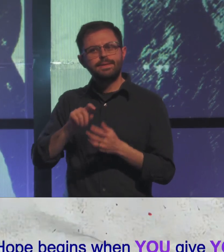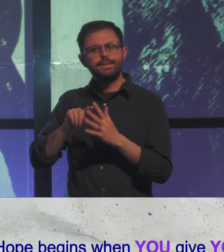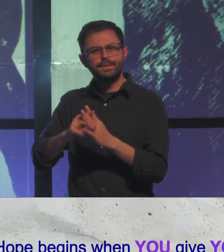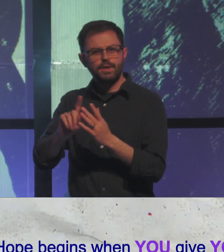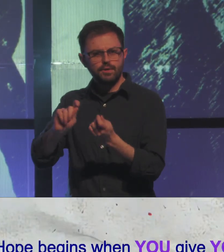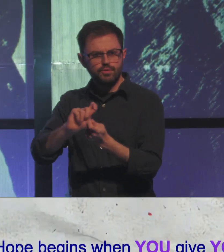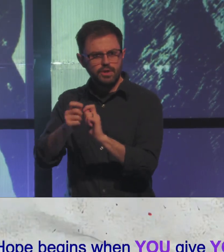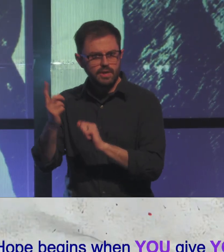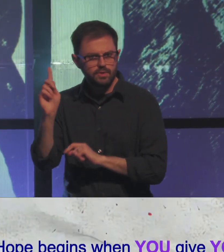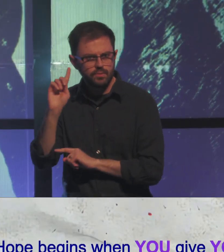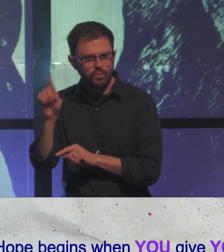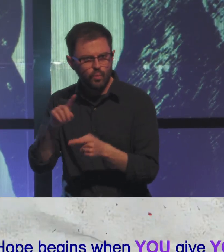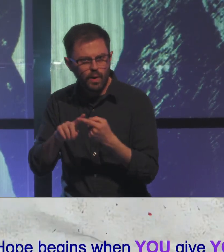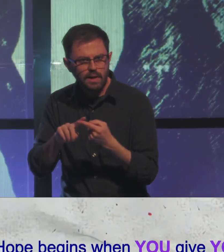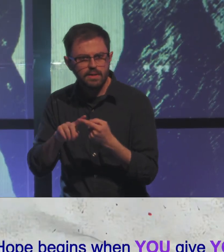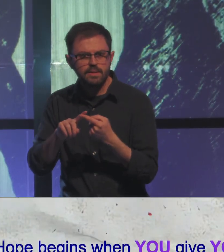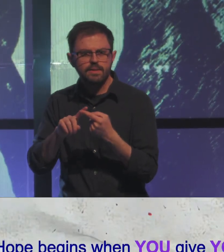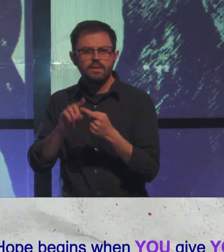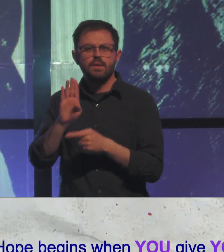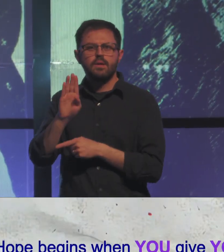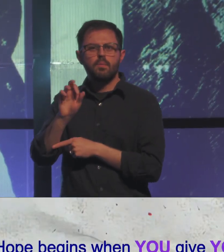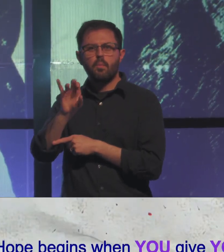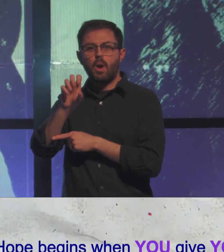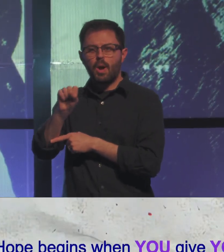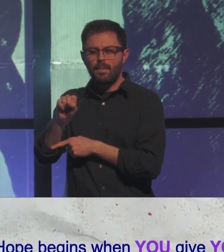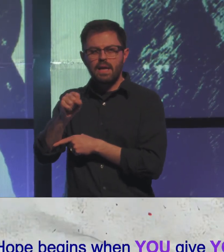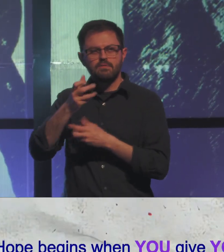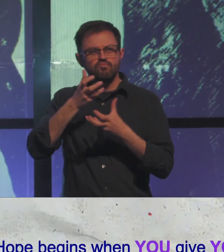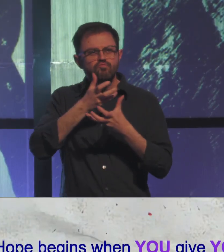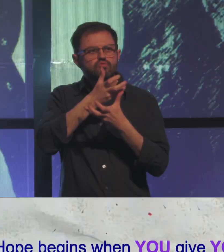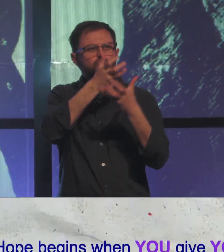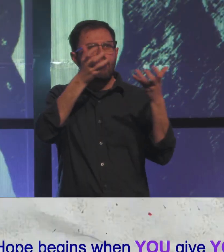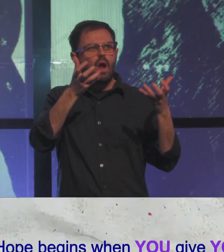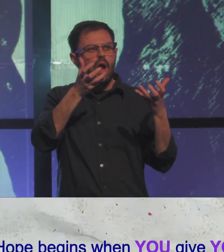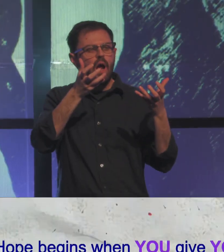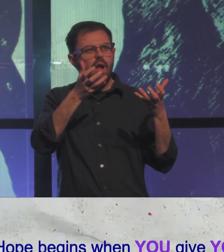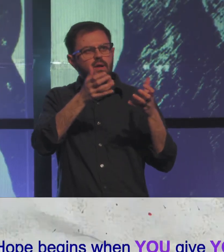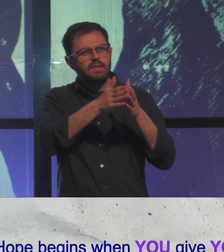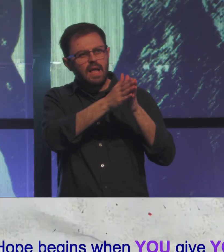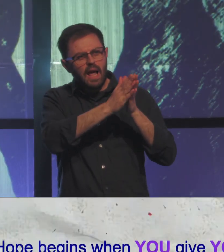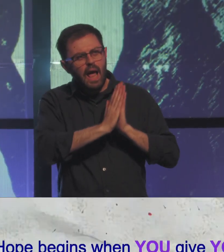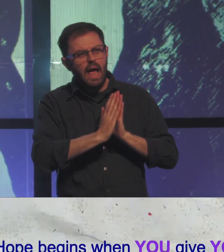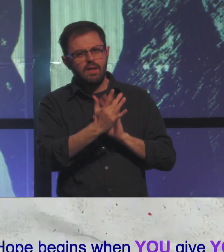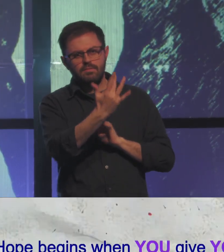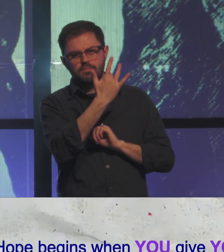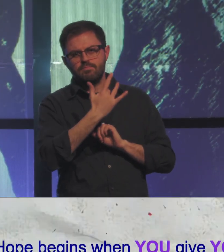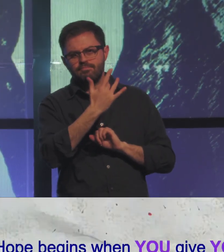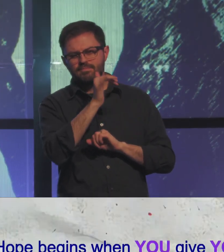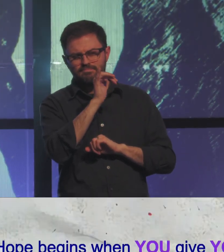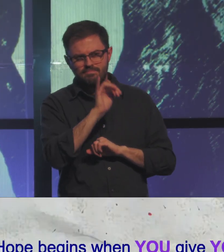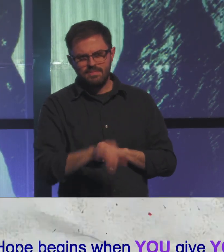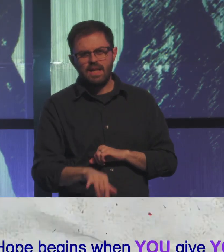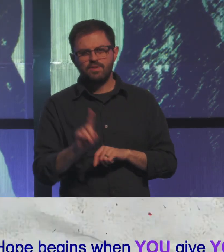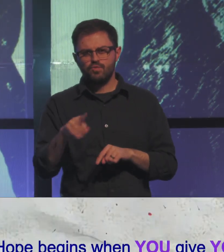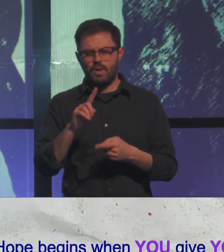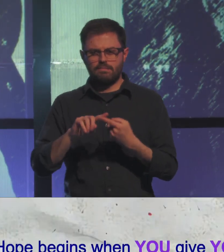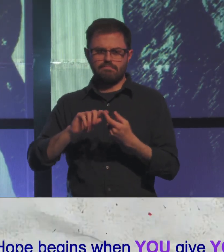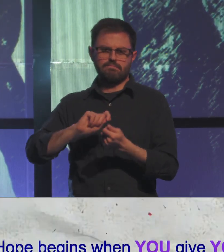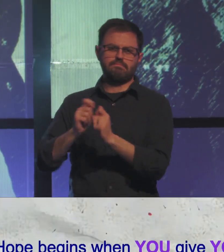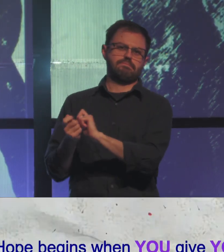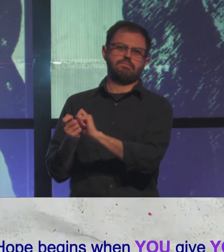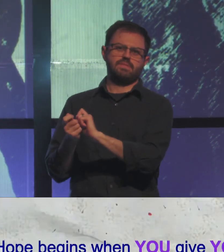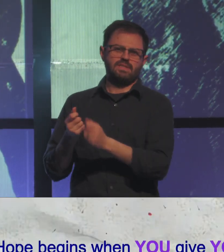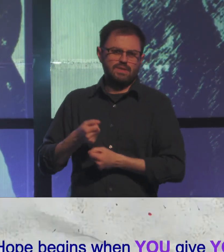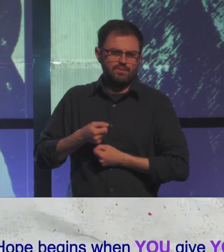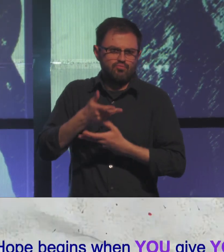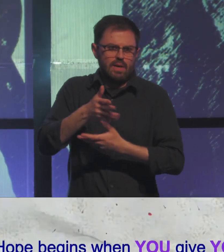when Bartimaeus cried out. He cried out. And so what does this